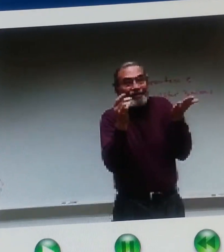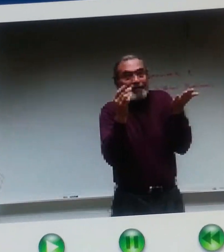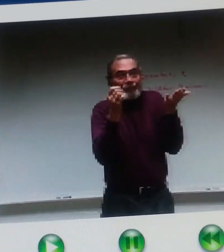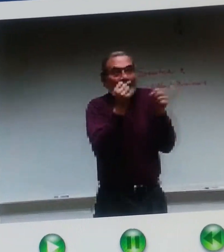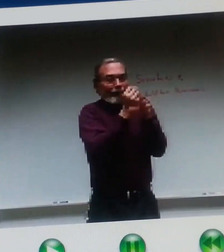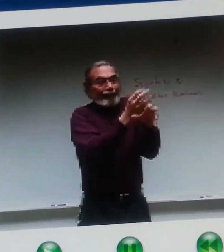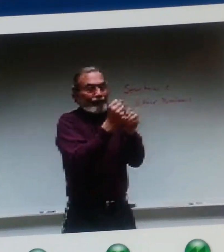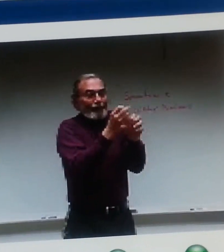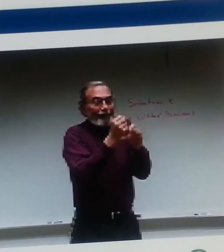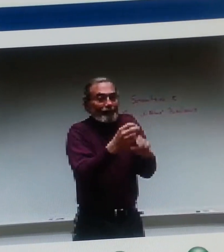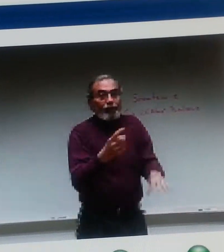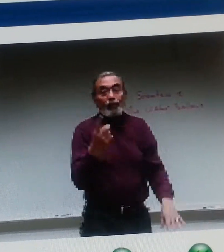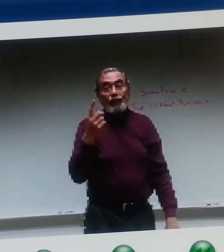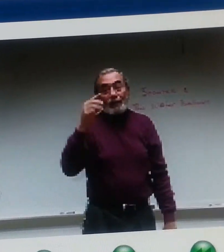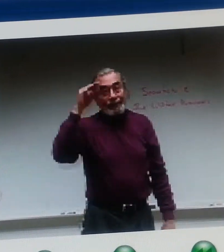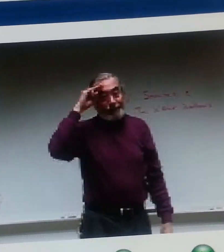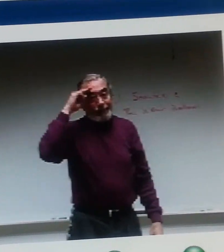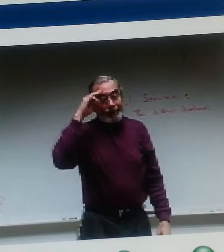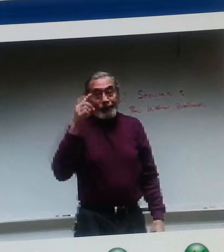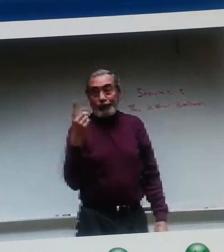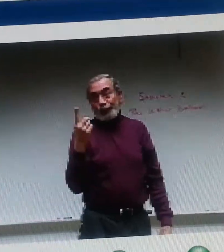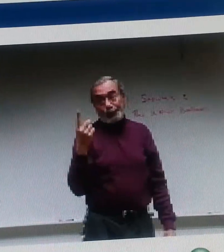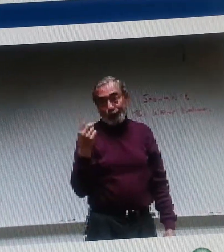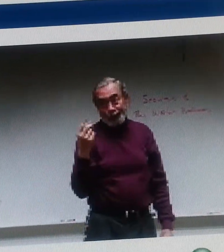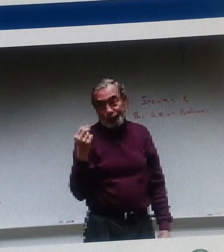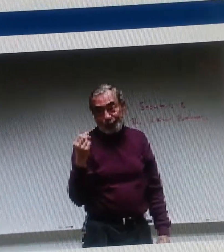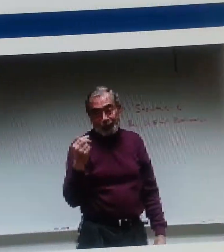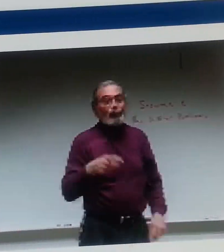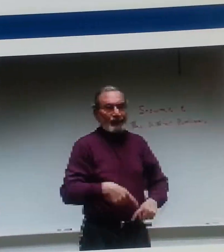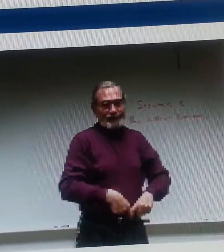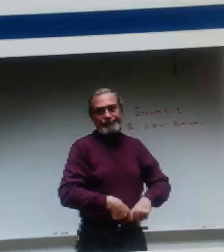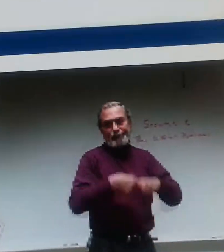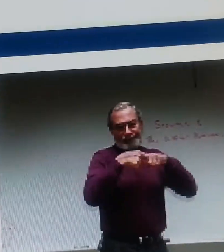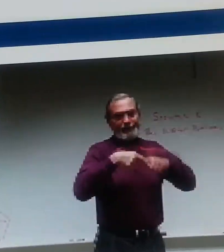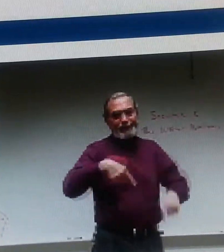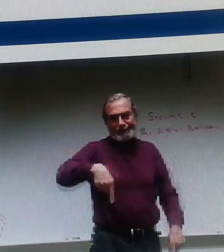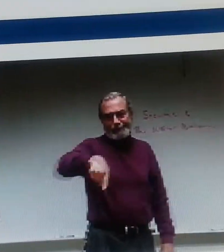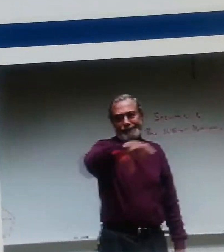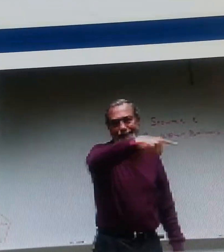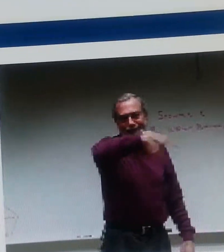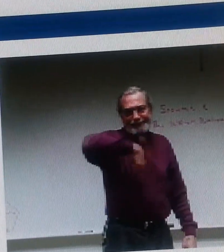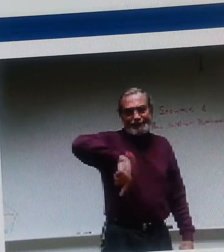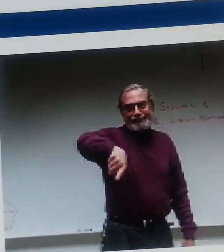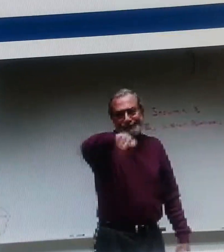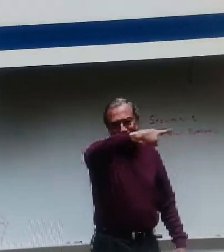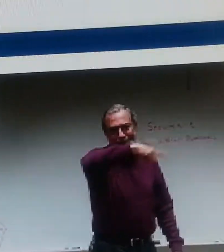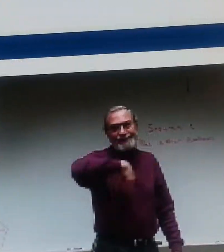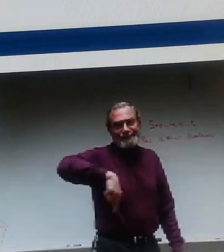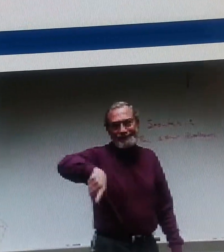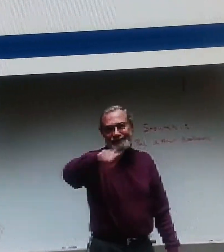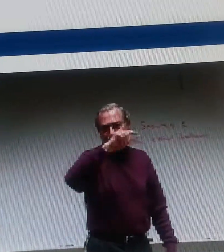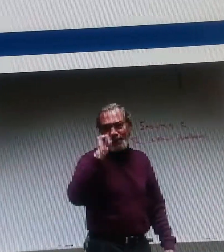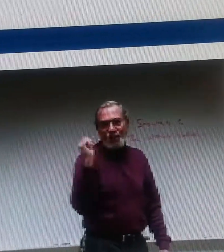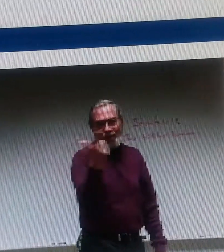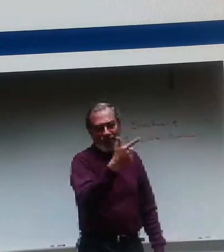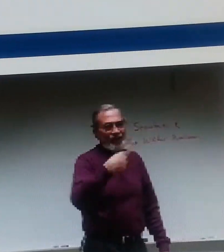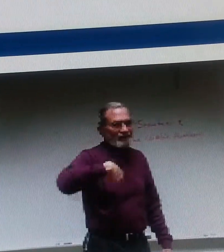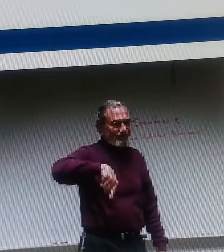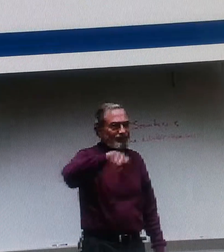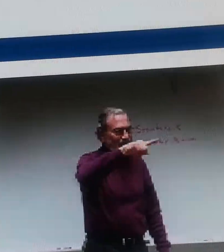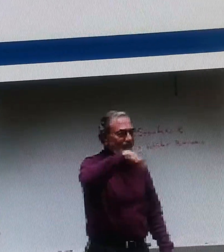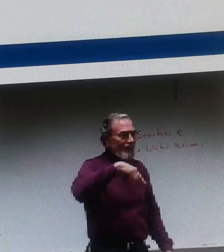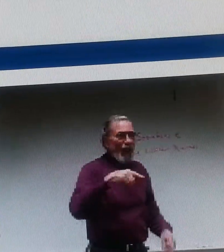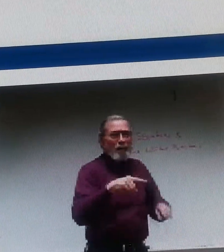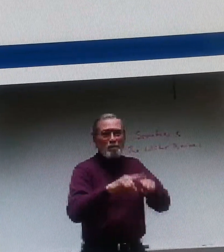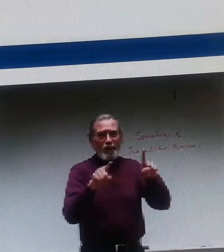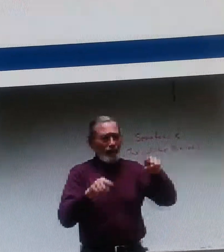that mechanics, he didn't think it was dangerous. That it was just safe. It was just something that we did. But really, he was really upset with us, and we